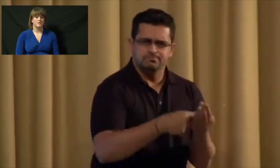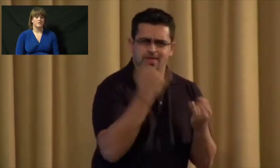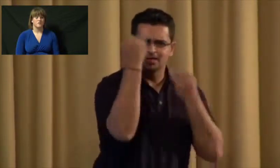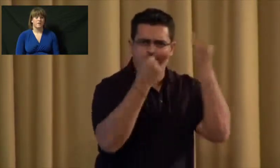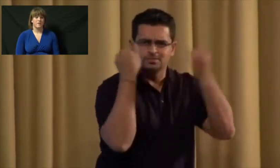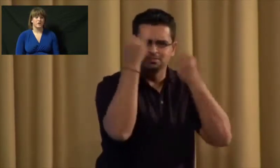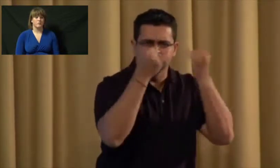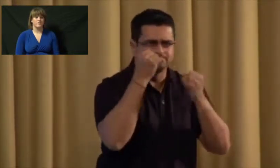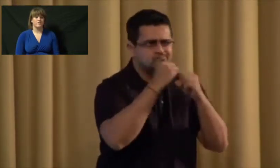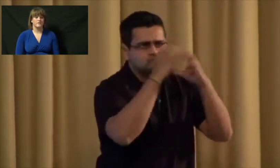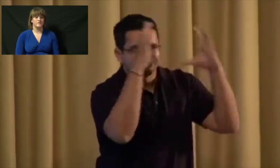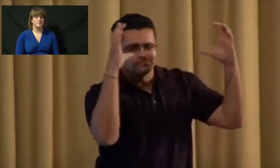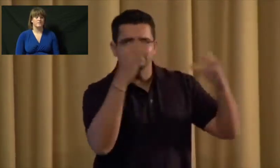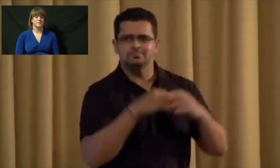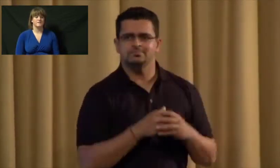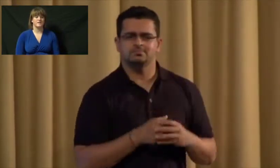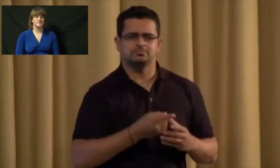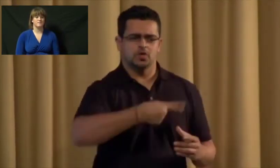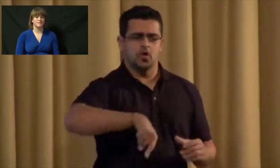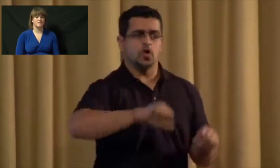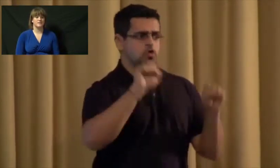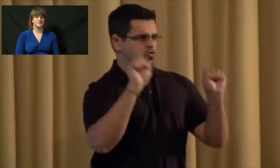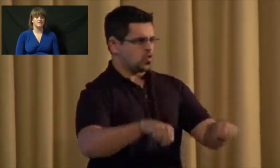So I made a group of friends, we discussed some ideas,